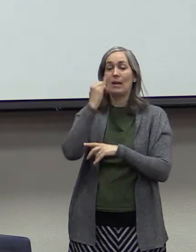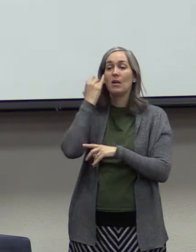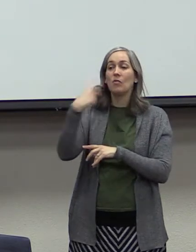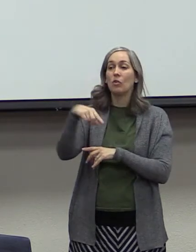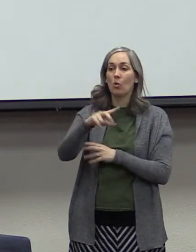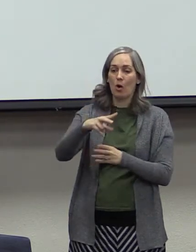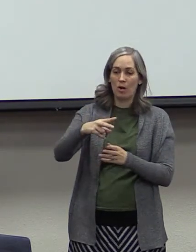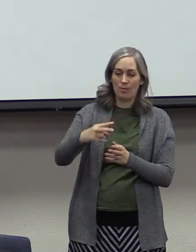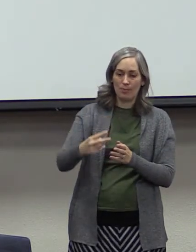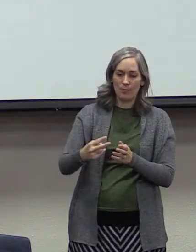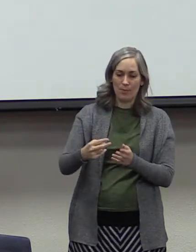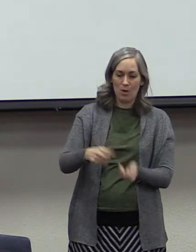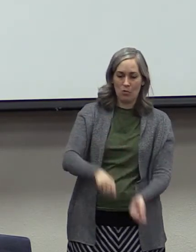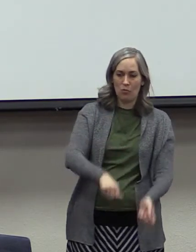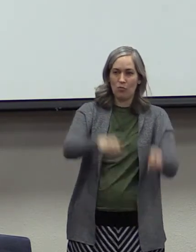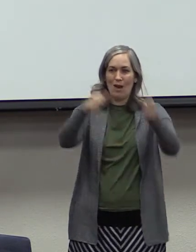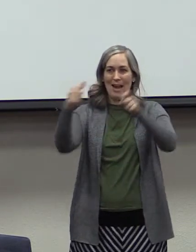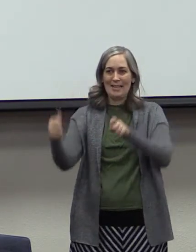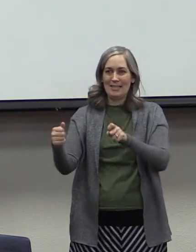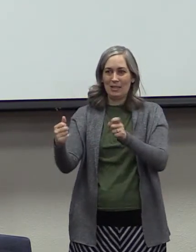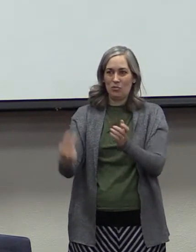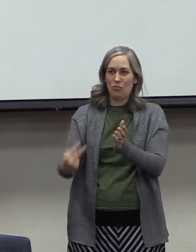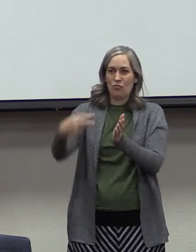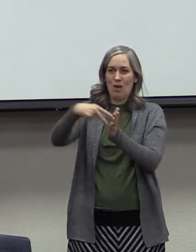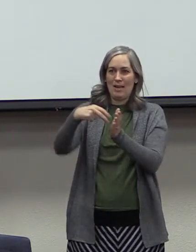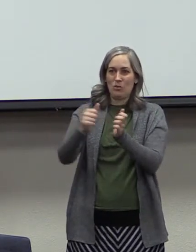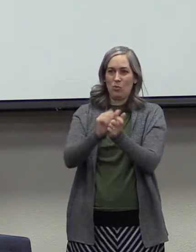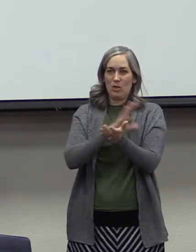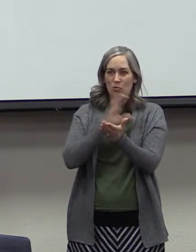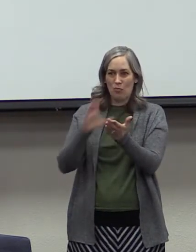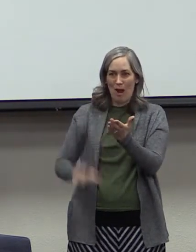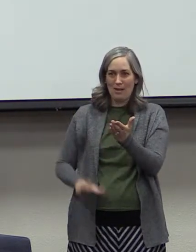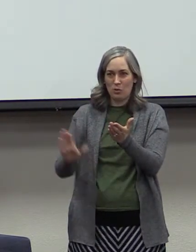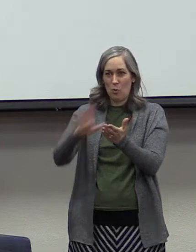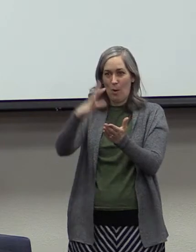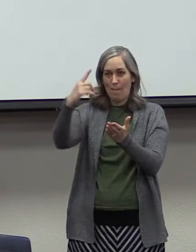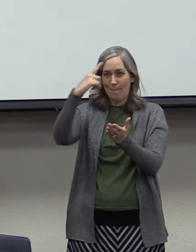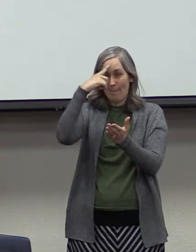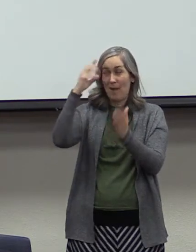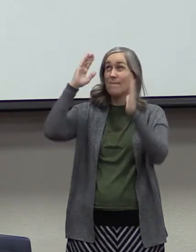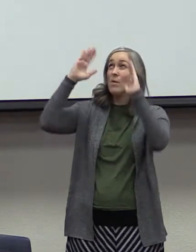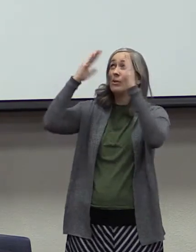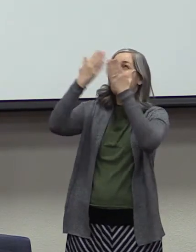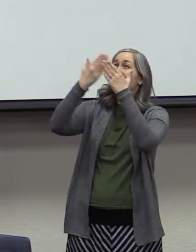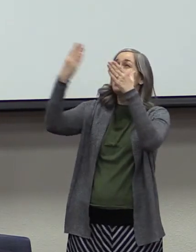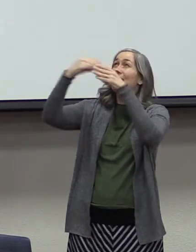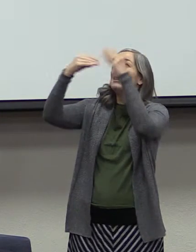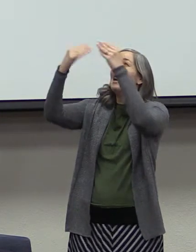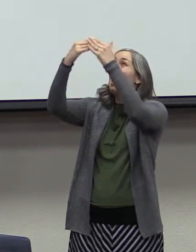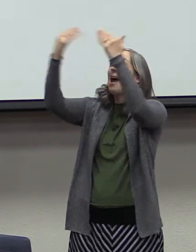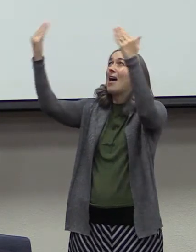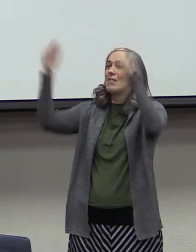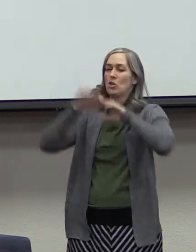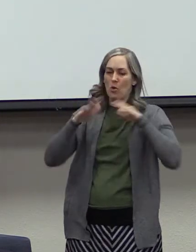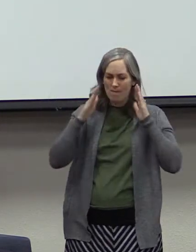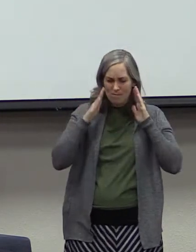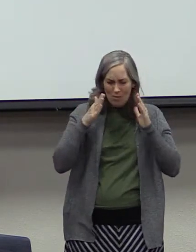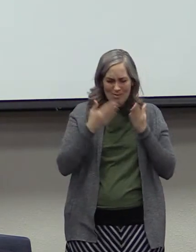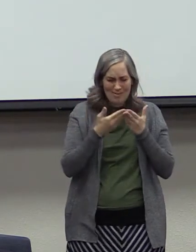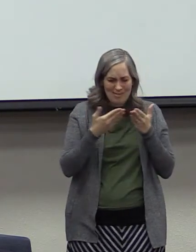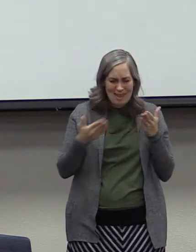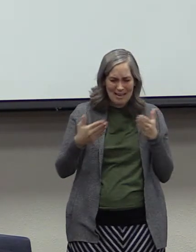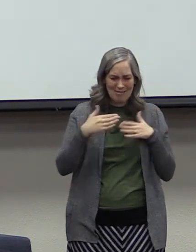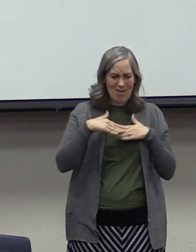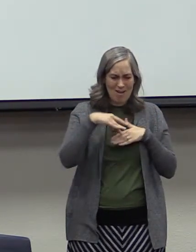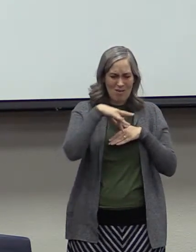where Christ is seated at the right hand of God. Set your mind on those things above and not on the things of the earth. Why